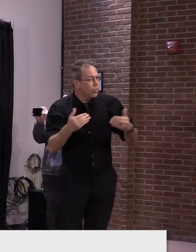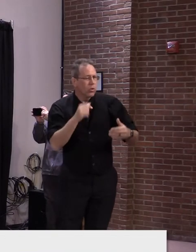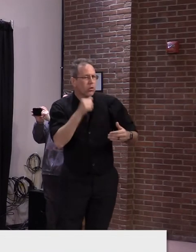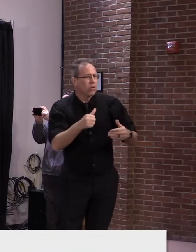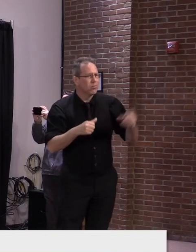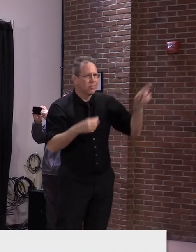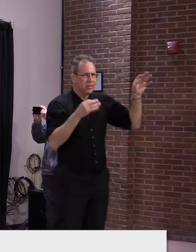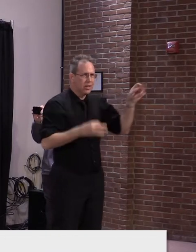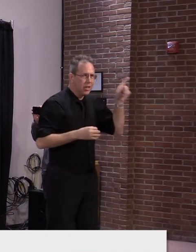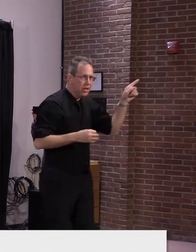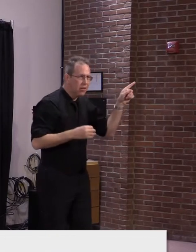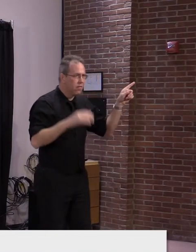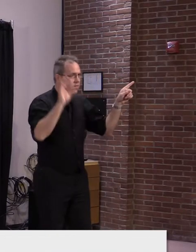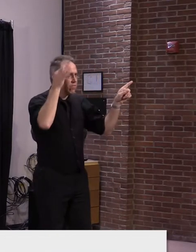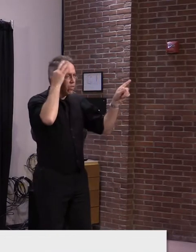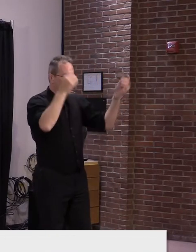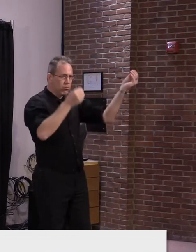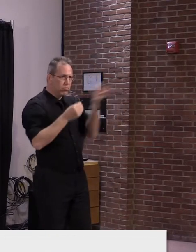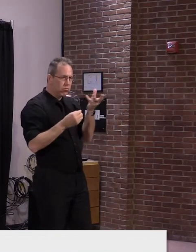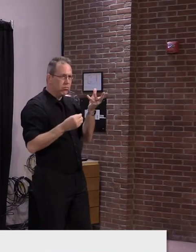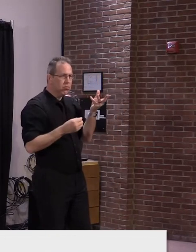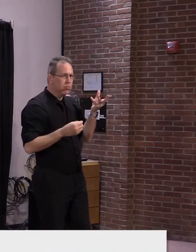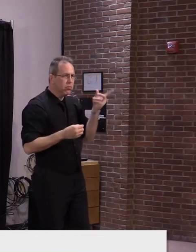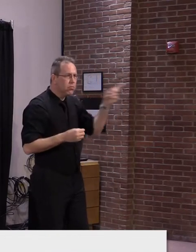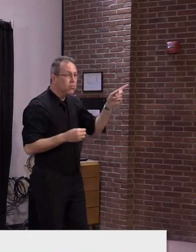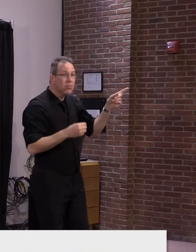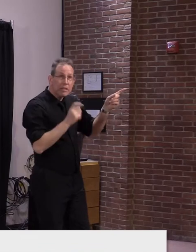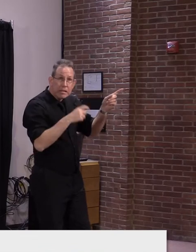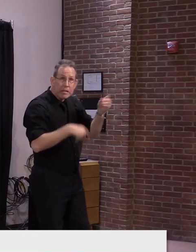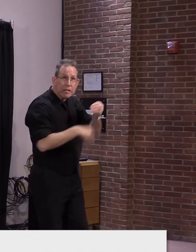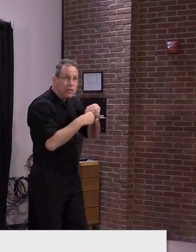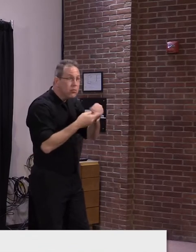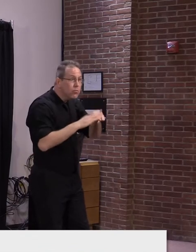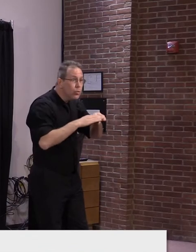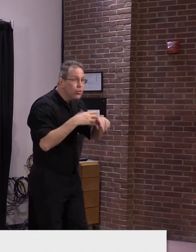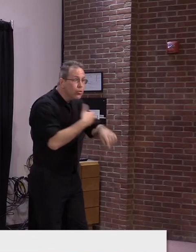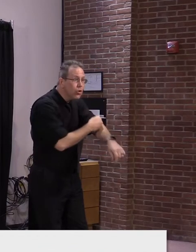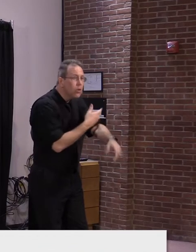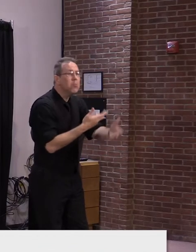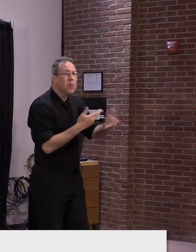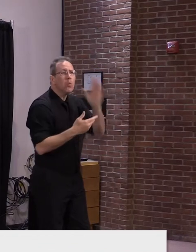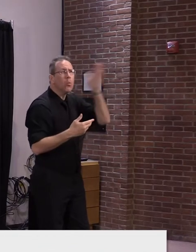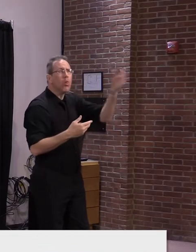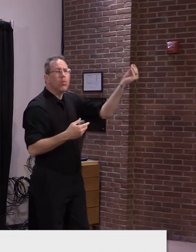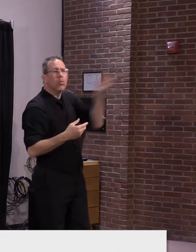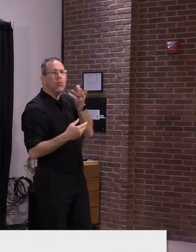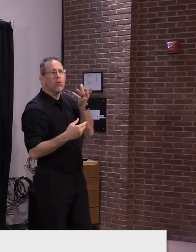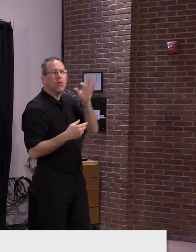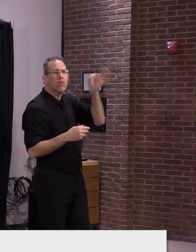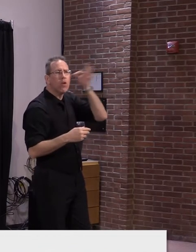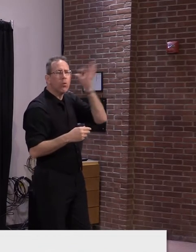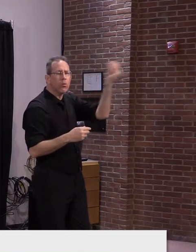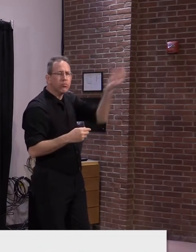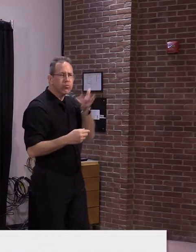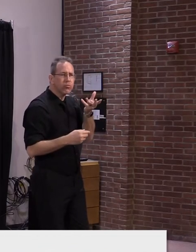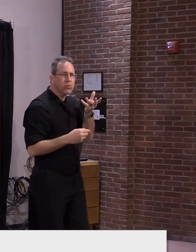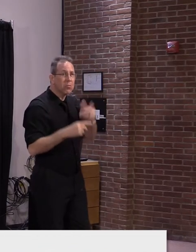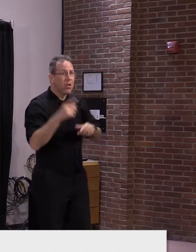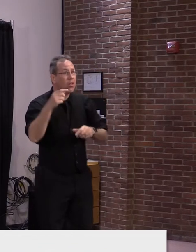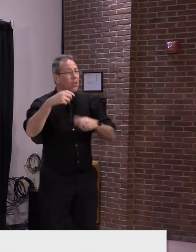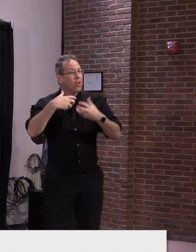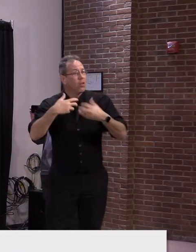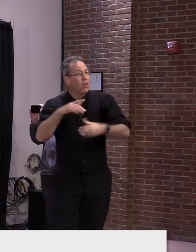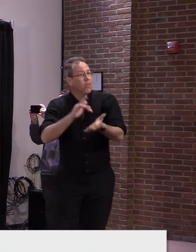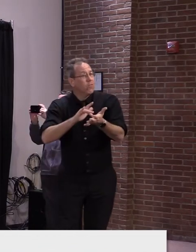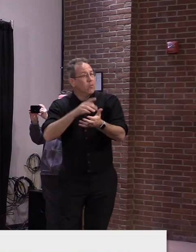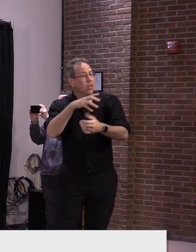them is, sure, boosters will probably be necessary at some time in the future, but this may not be the time.